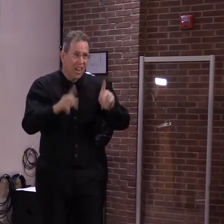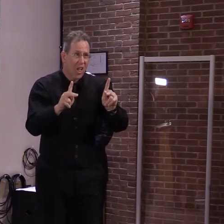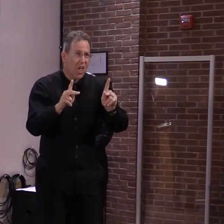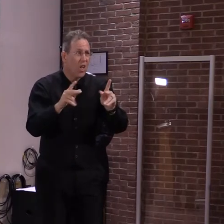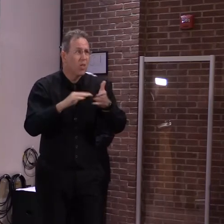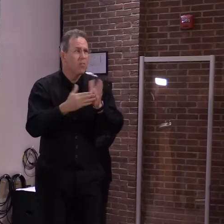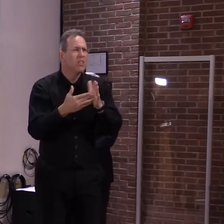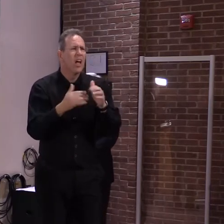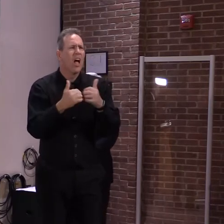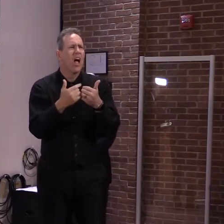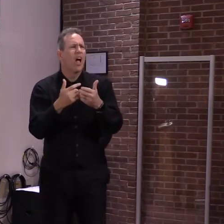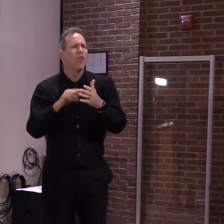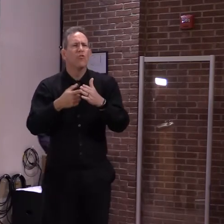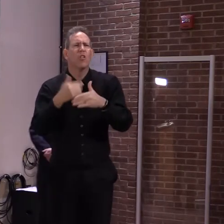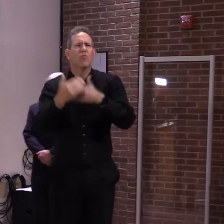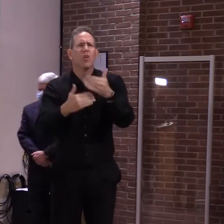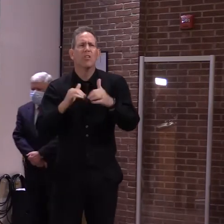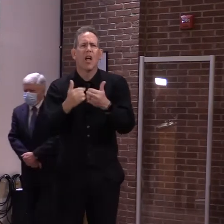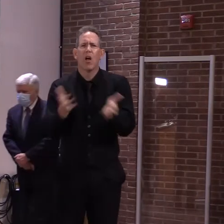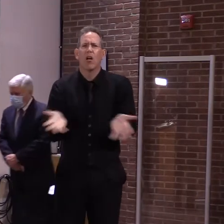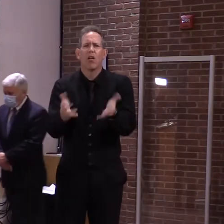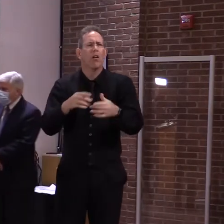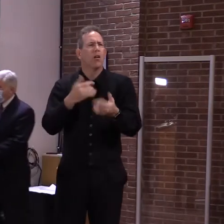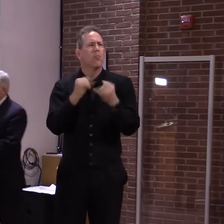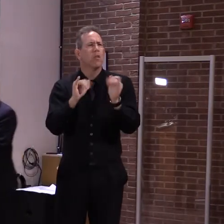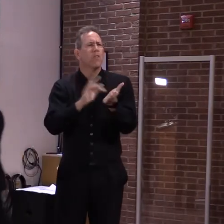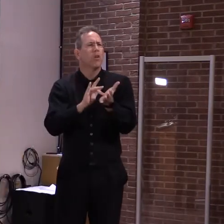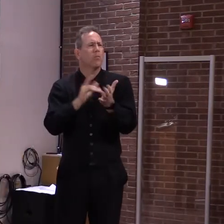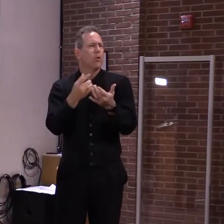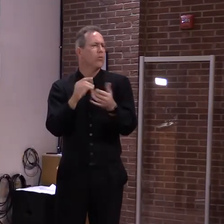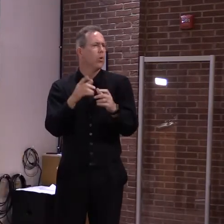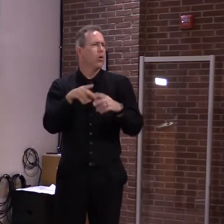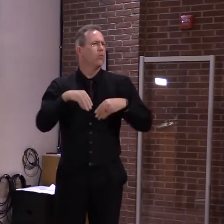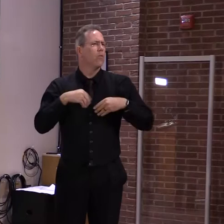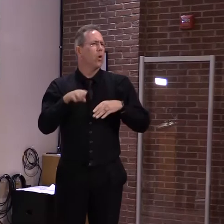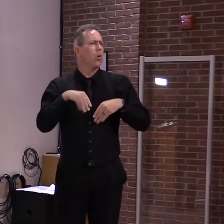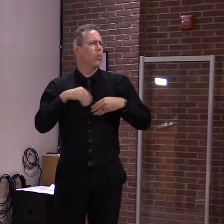Yeah, I'm not sure about that. Maybe Secretary Smith can answer.